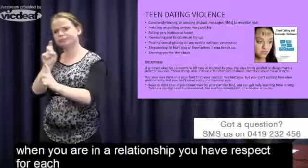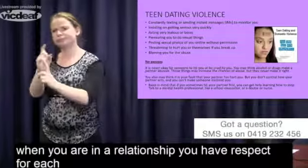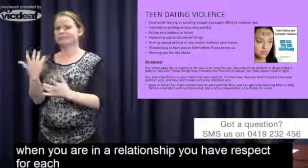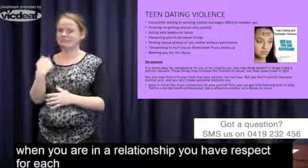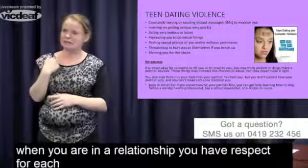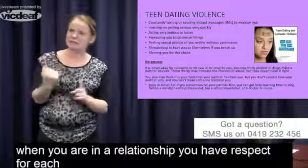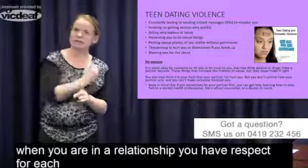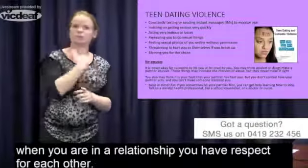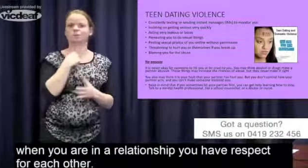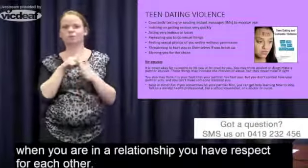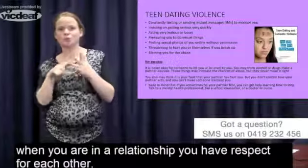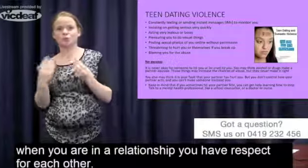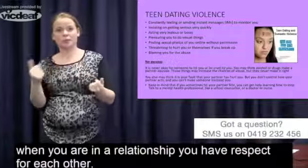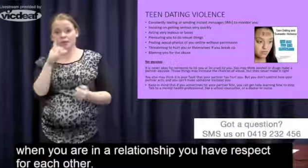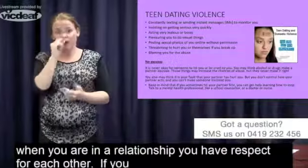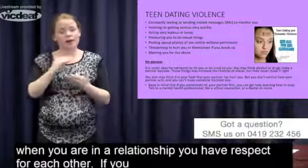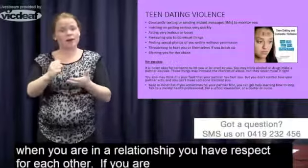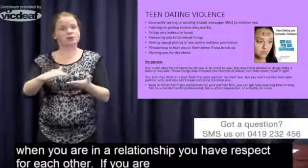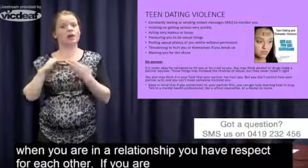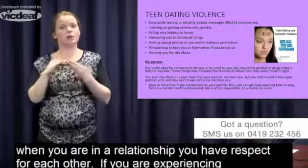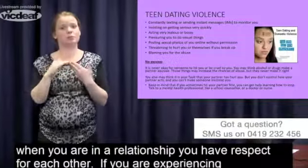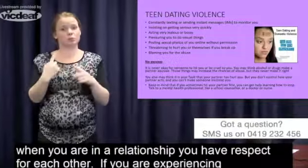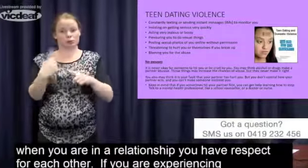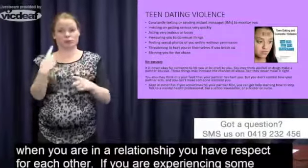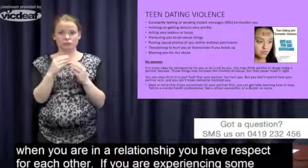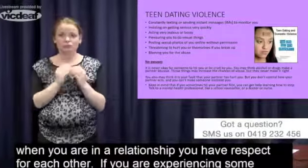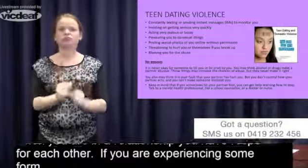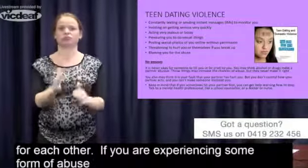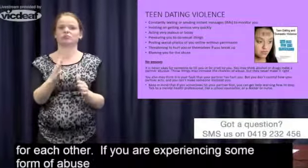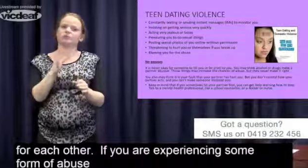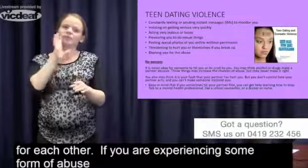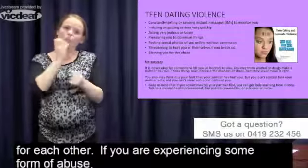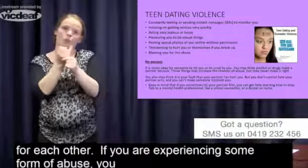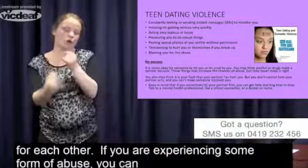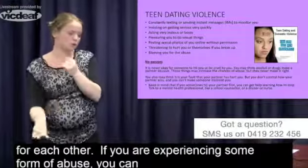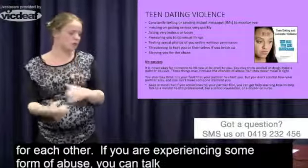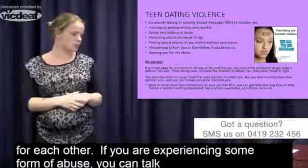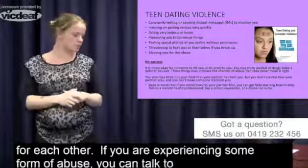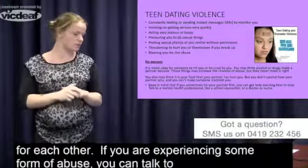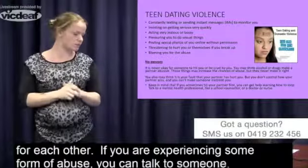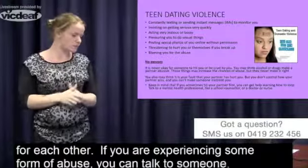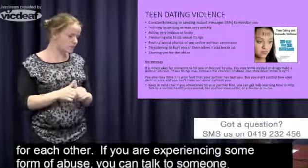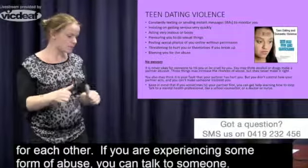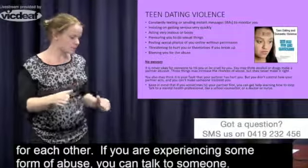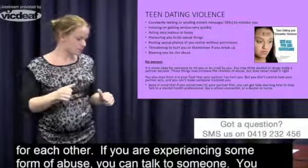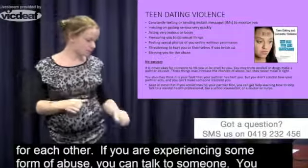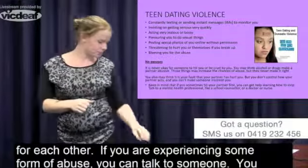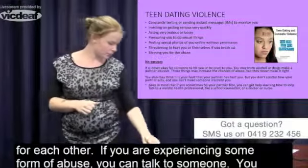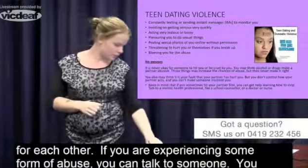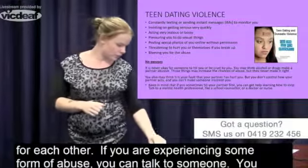If you are experiencing some form of abuse, you can talk to someone. You can find the help to get yourself out of